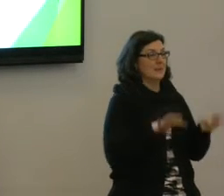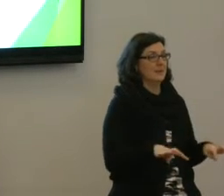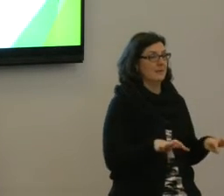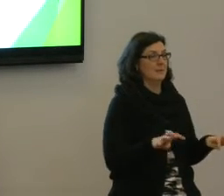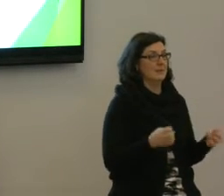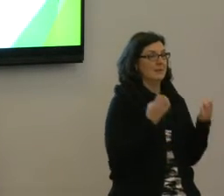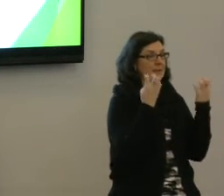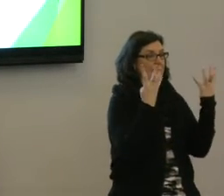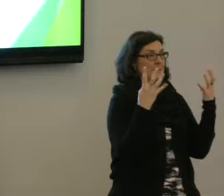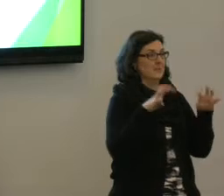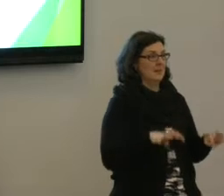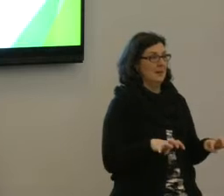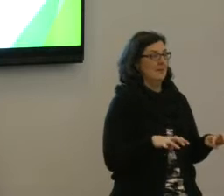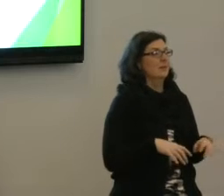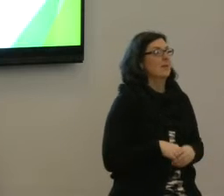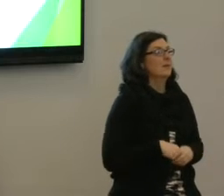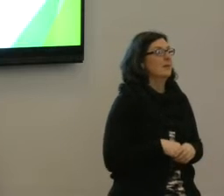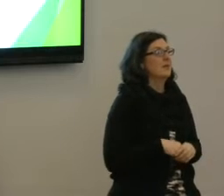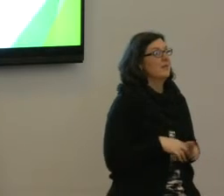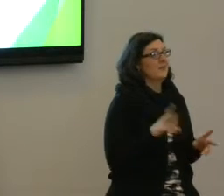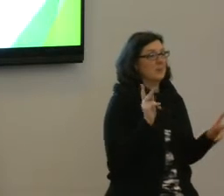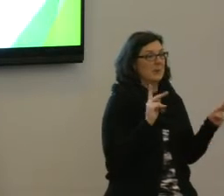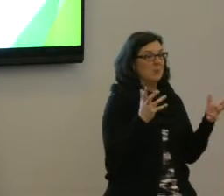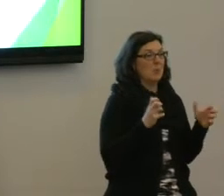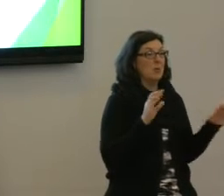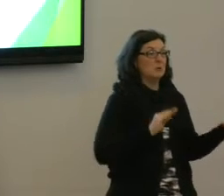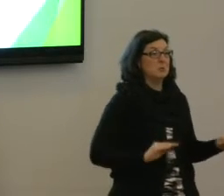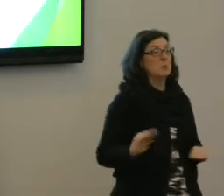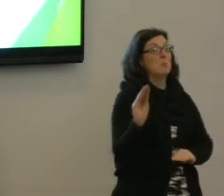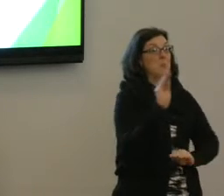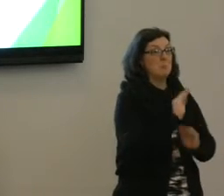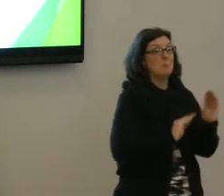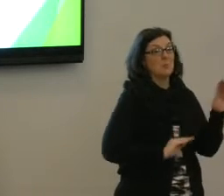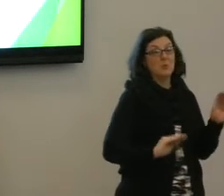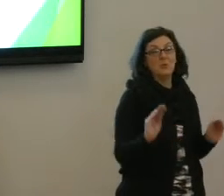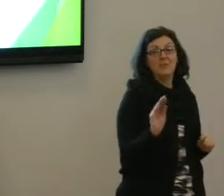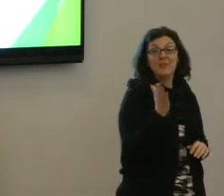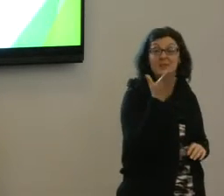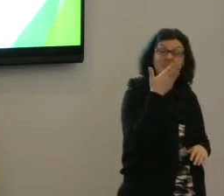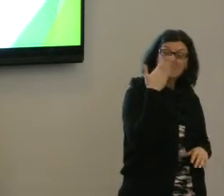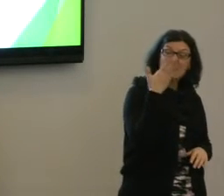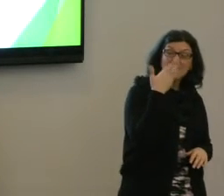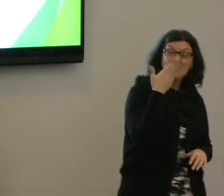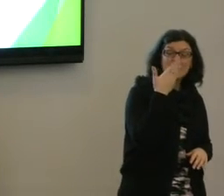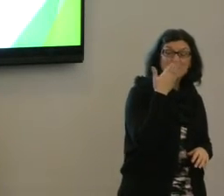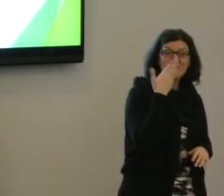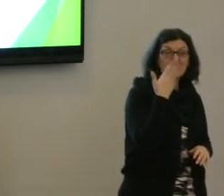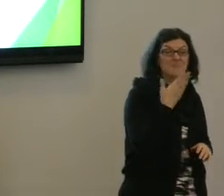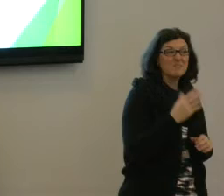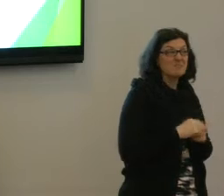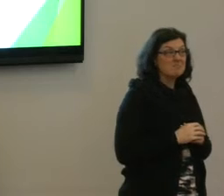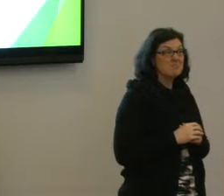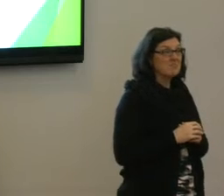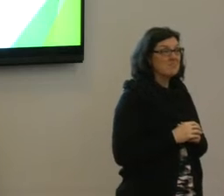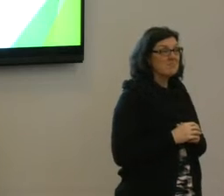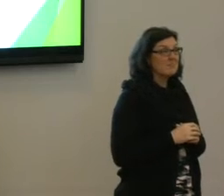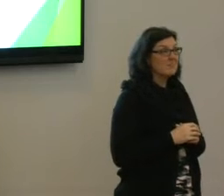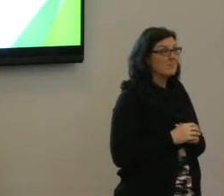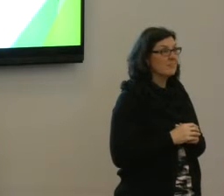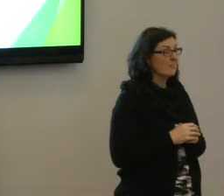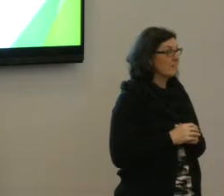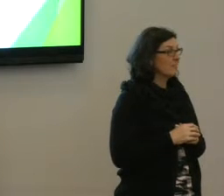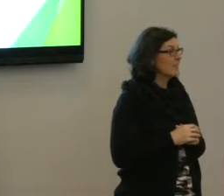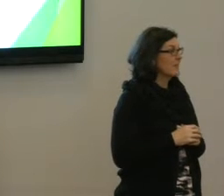Creates a problem for people who kind of itchy and want to move. Smells create, we